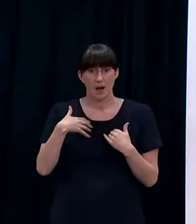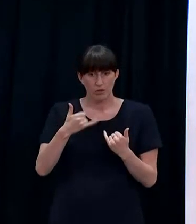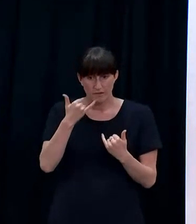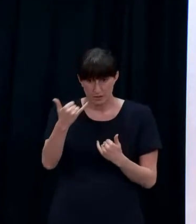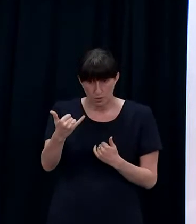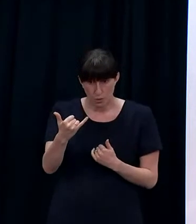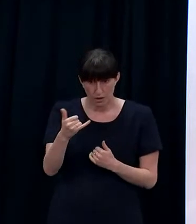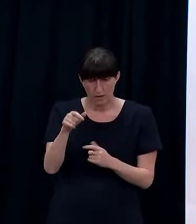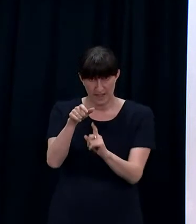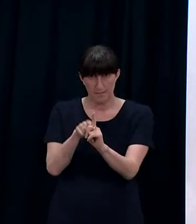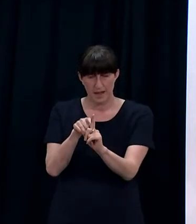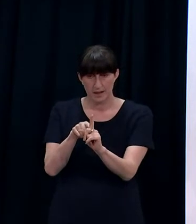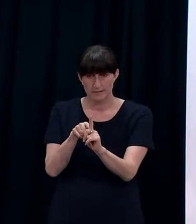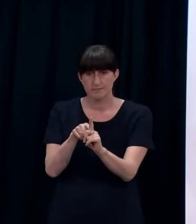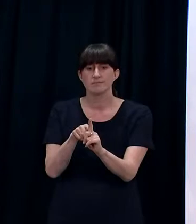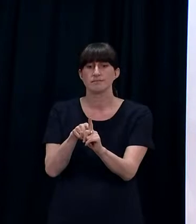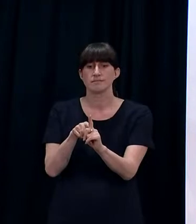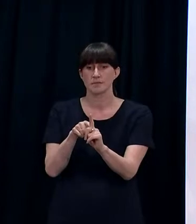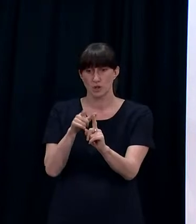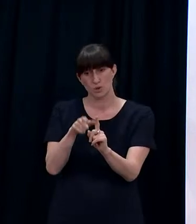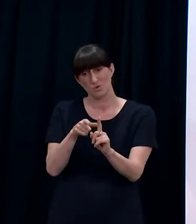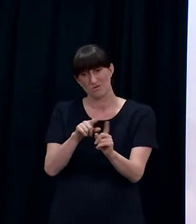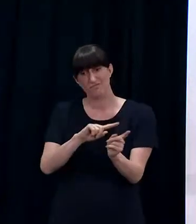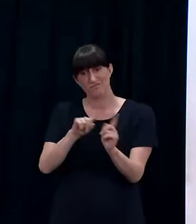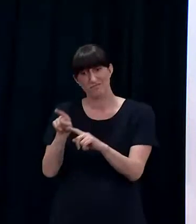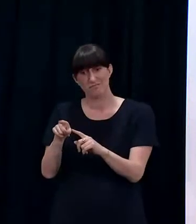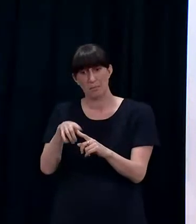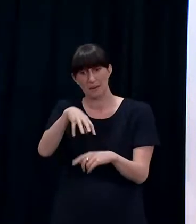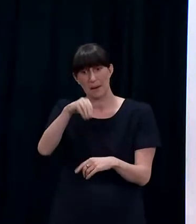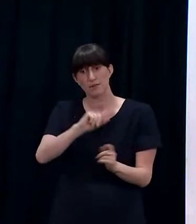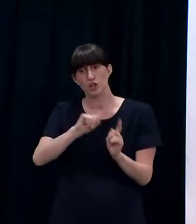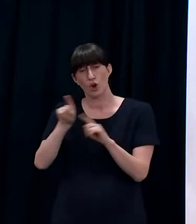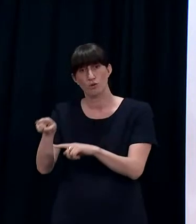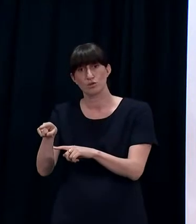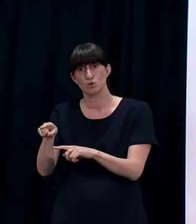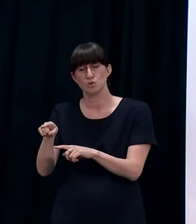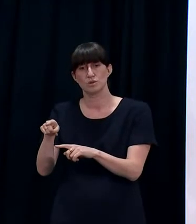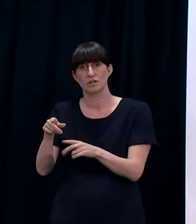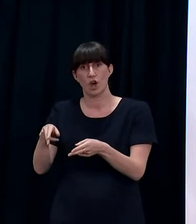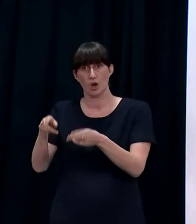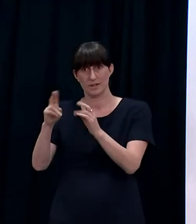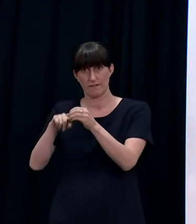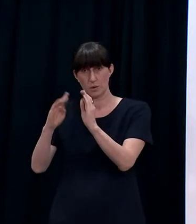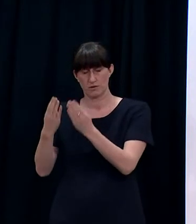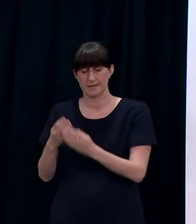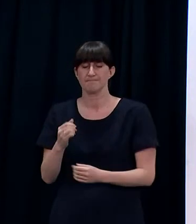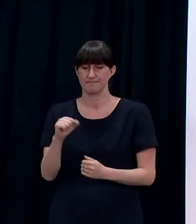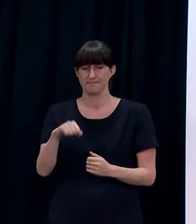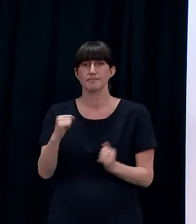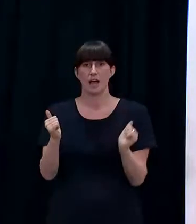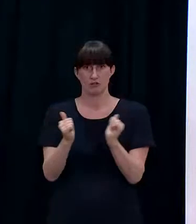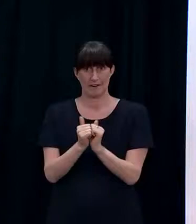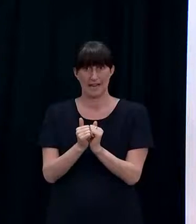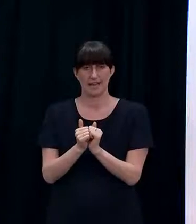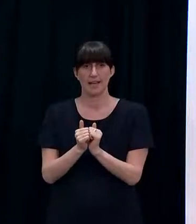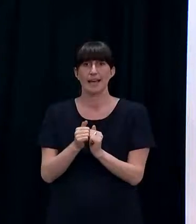concerned, and they agreed to be transferred, or it was agreed that they would be transferred. At 6:18 p.m, they were transferred